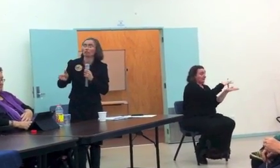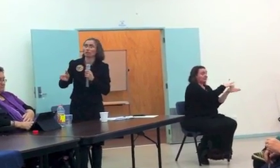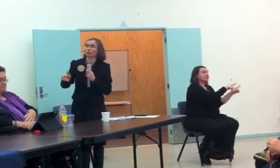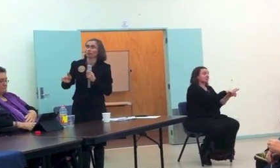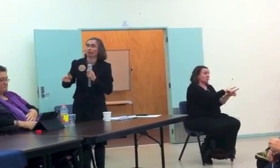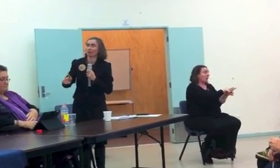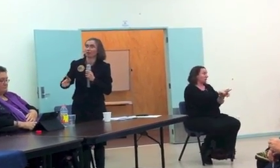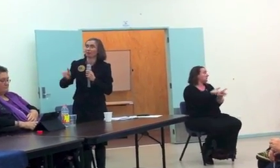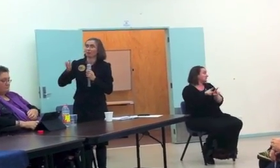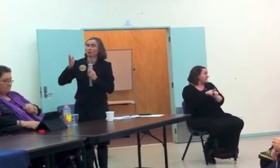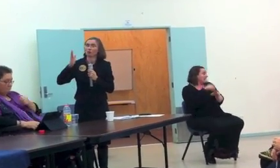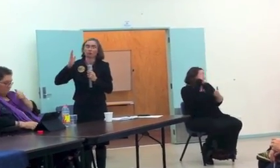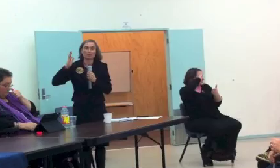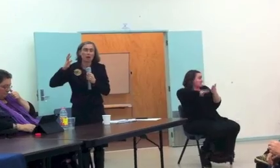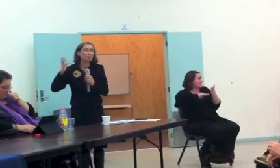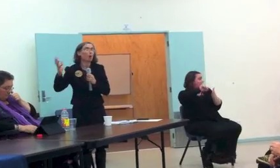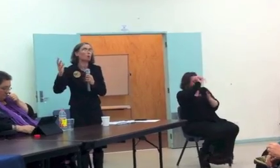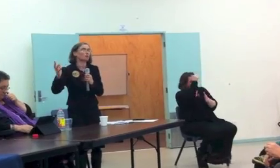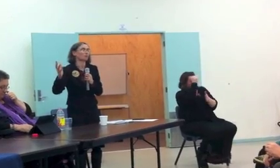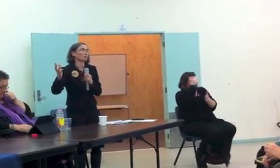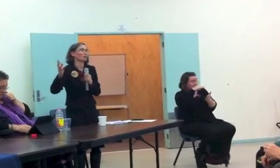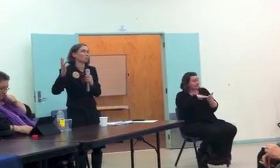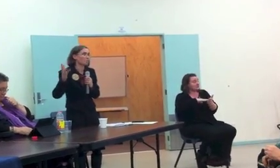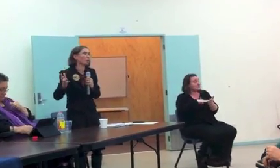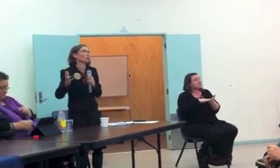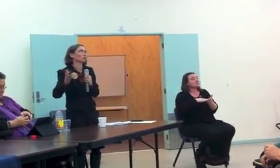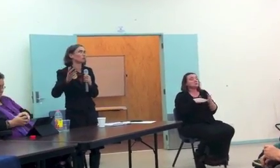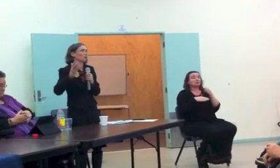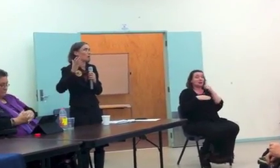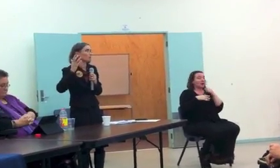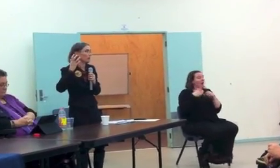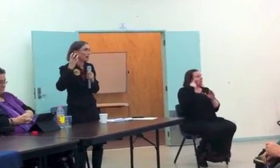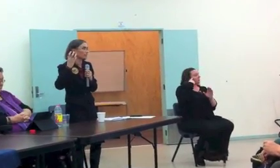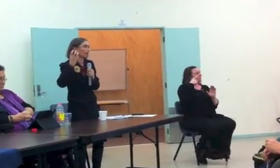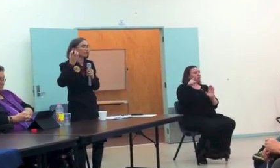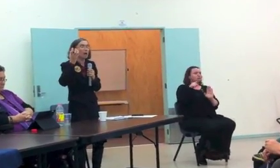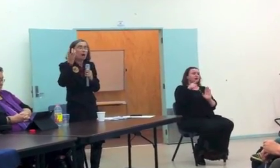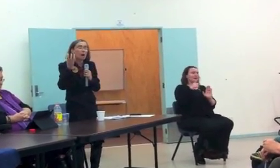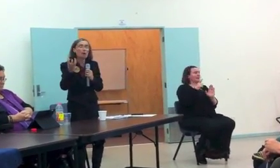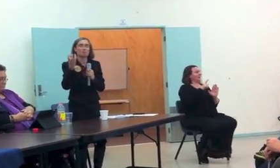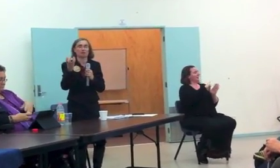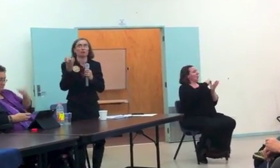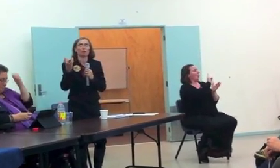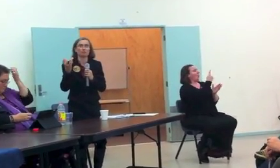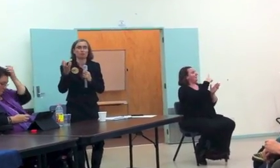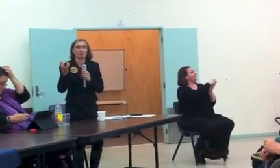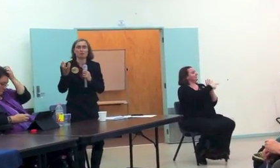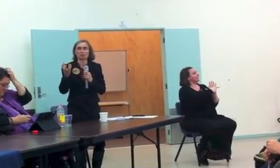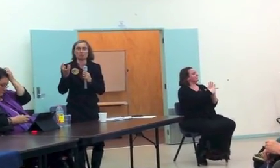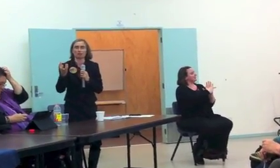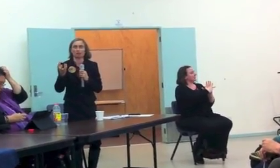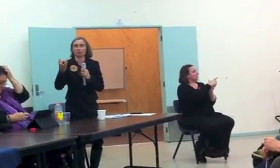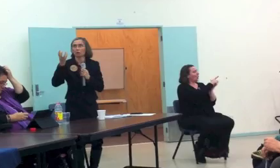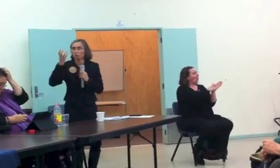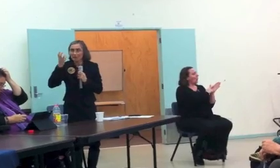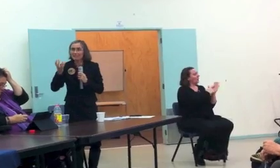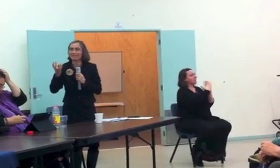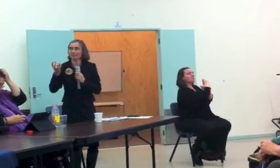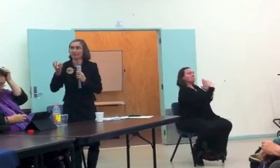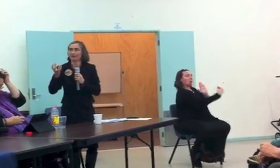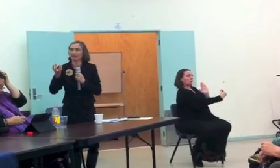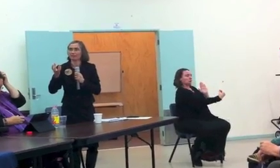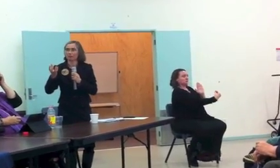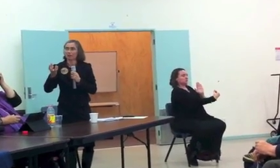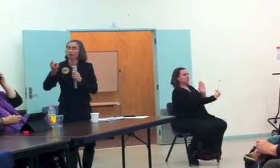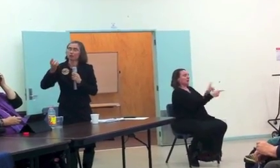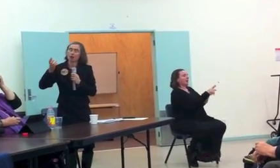far from shutting them down, we should be upholding them as a model of, and as a hub for information, because we